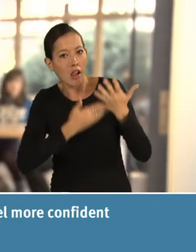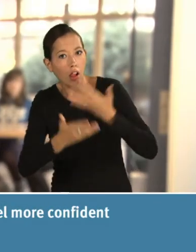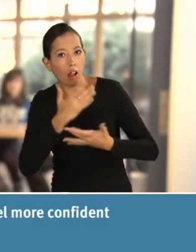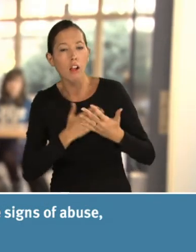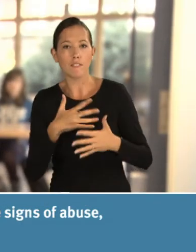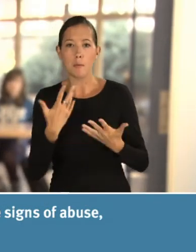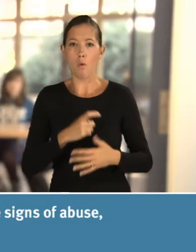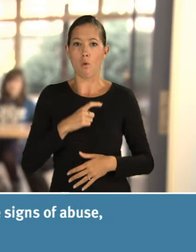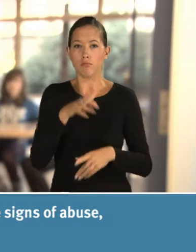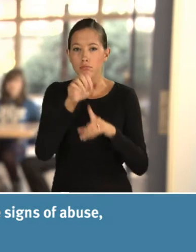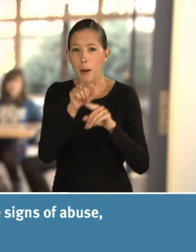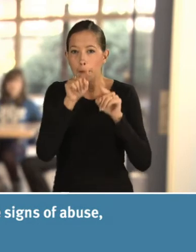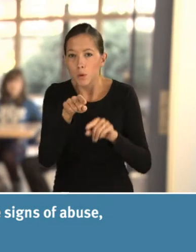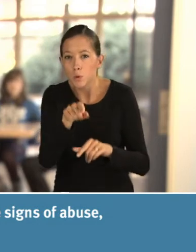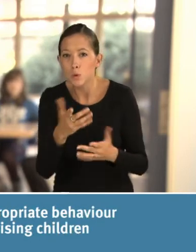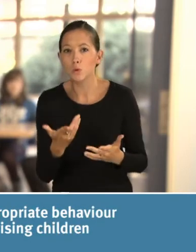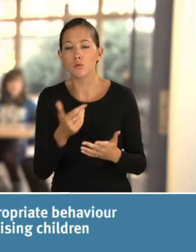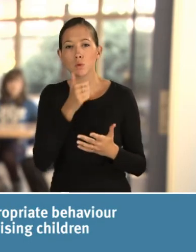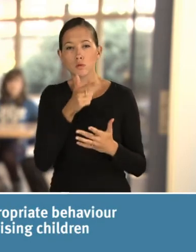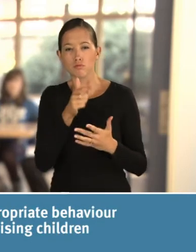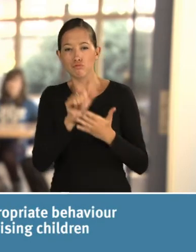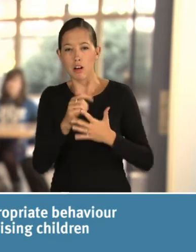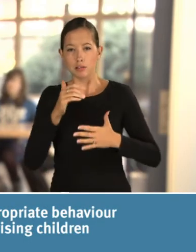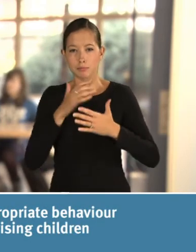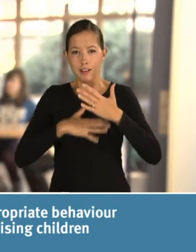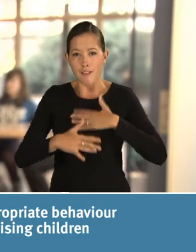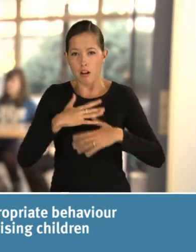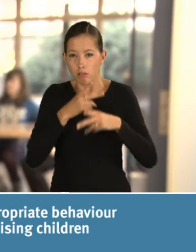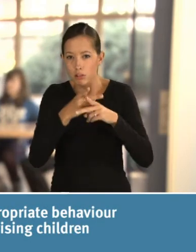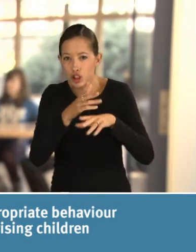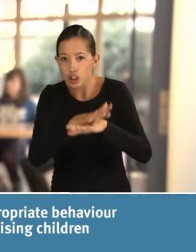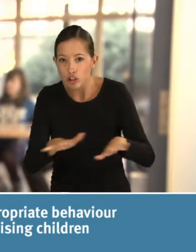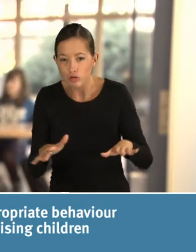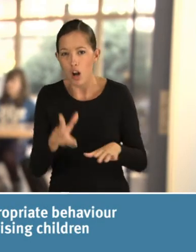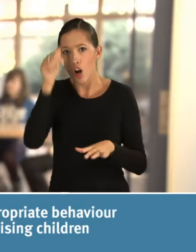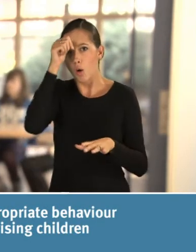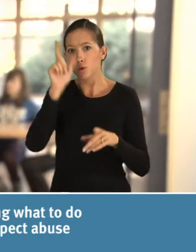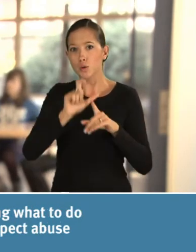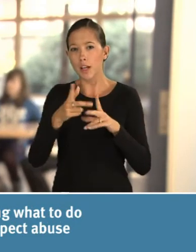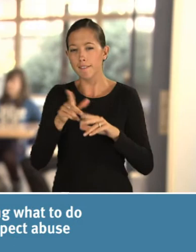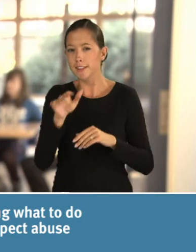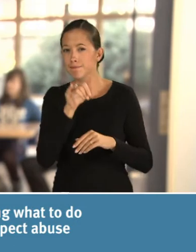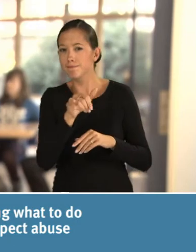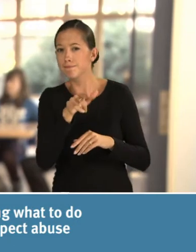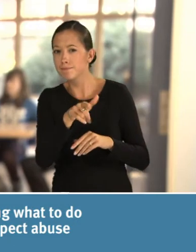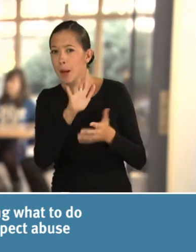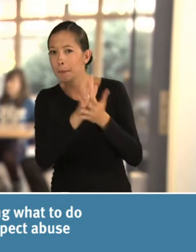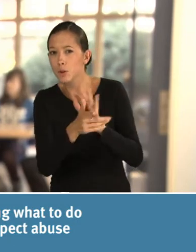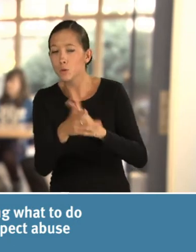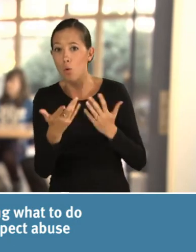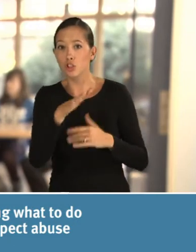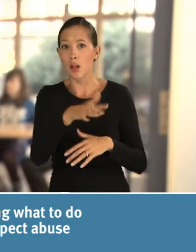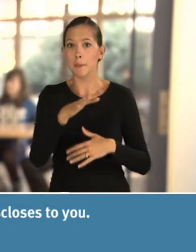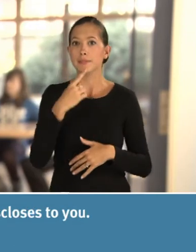confident in spotting the signs of abuse about using appropriate behaviour when supervising children and knowing what to do if you suspect